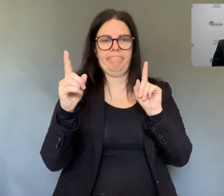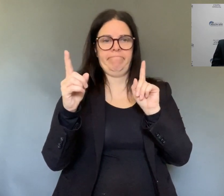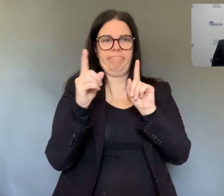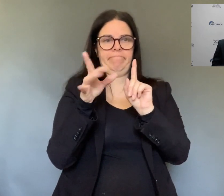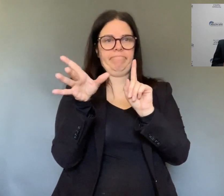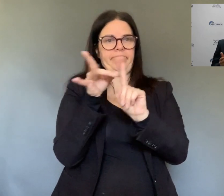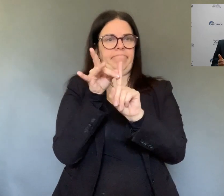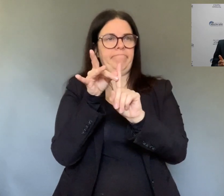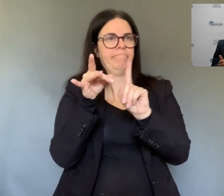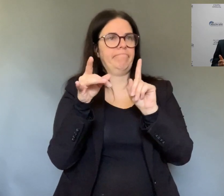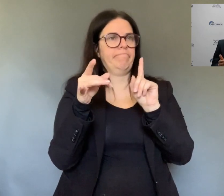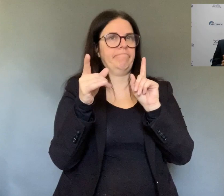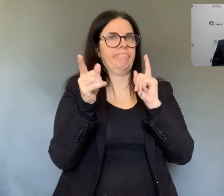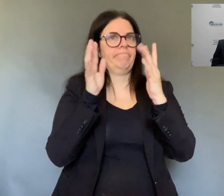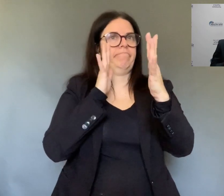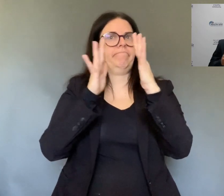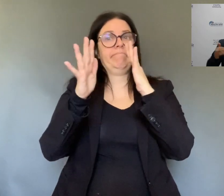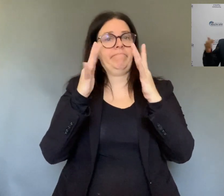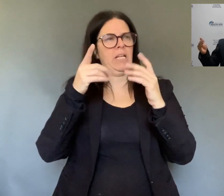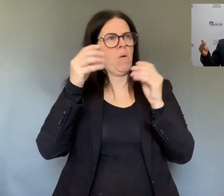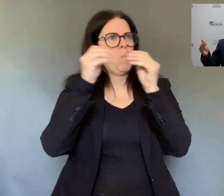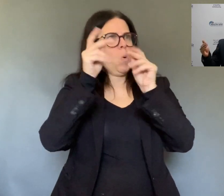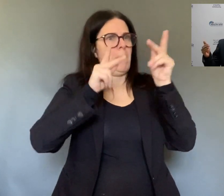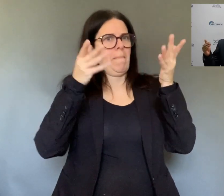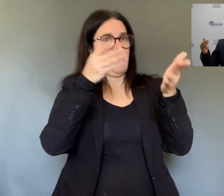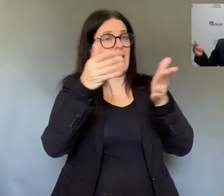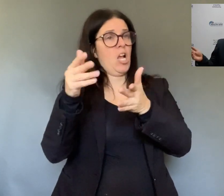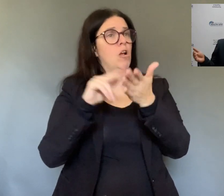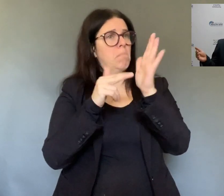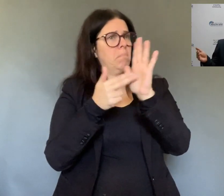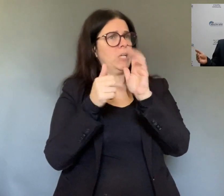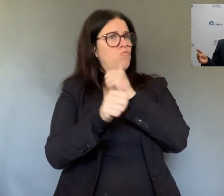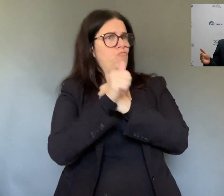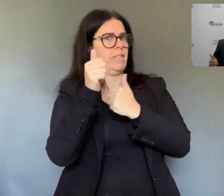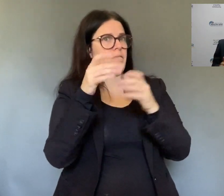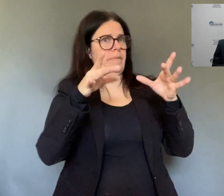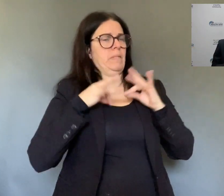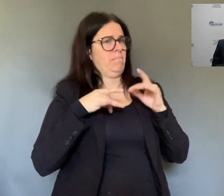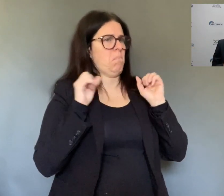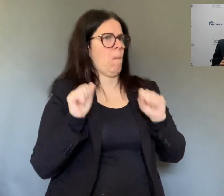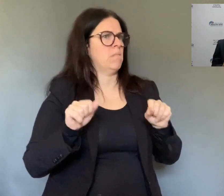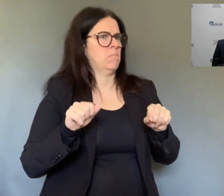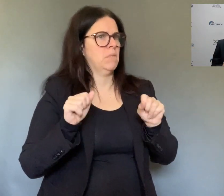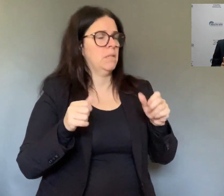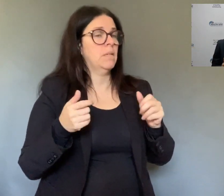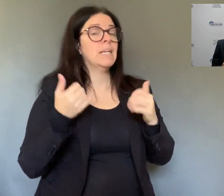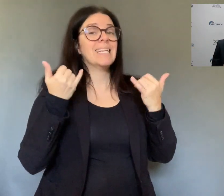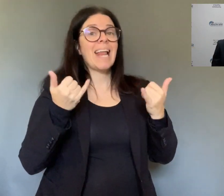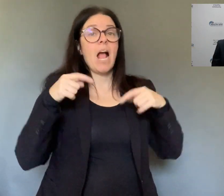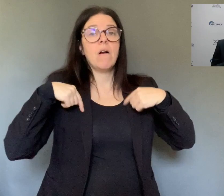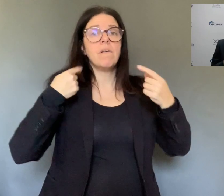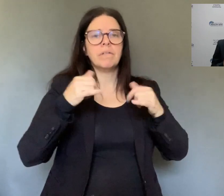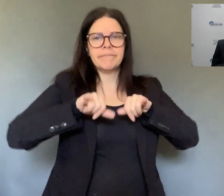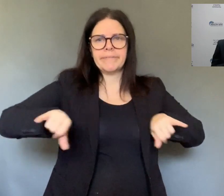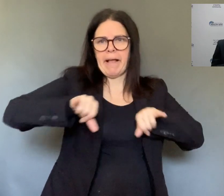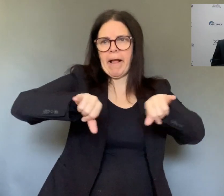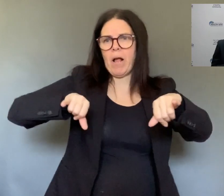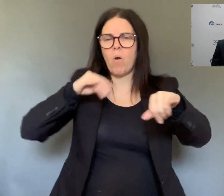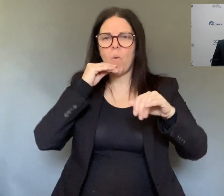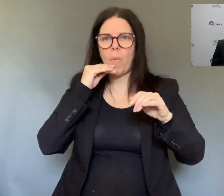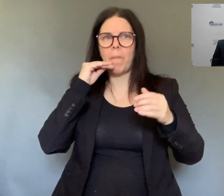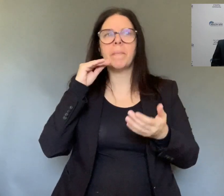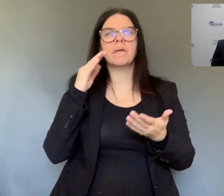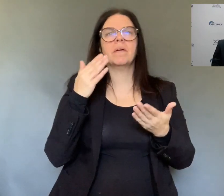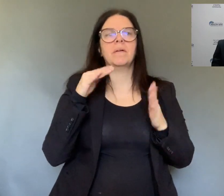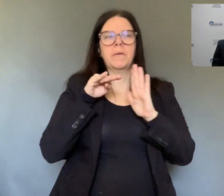case would be high, and that would definitely lead to a higher risk in the community. Right now, the risk has been stabilized, but we like to